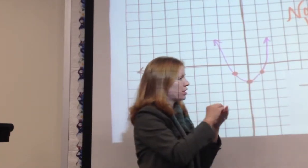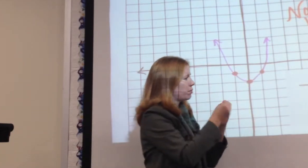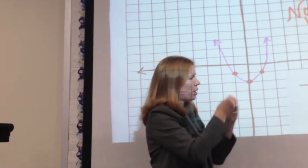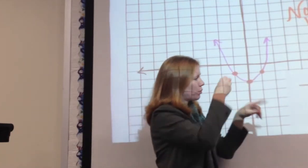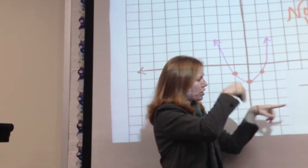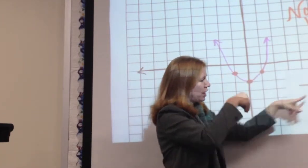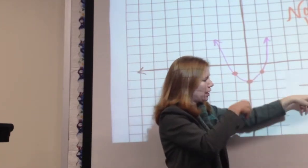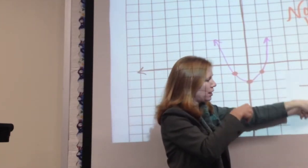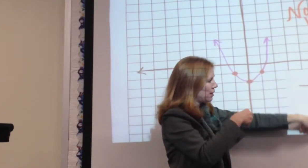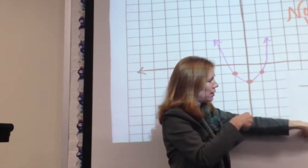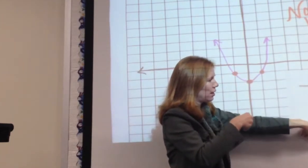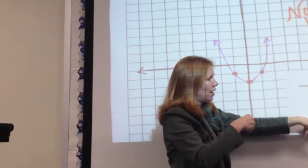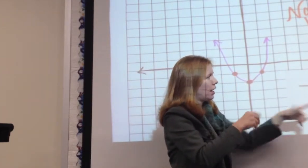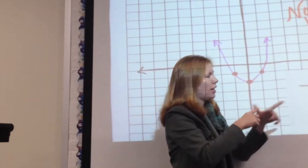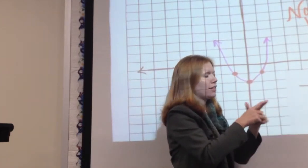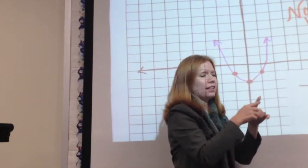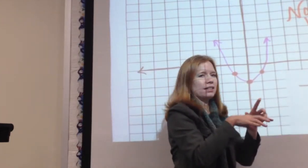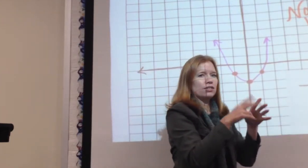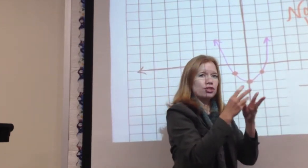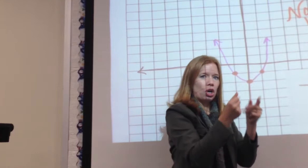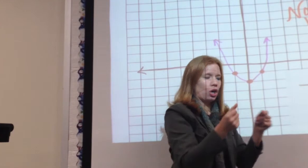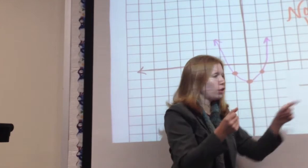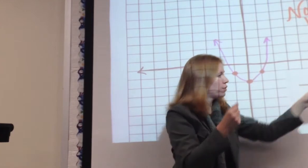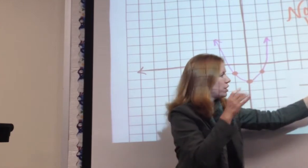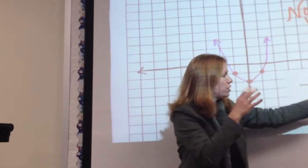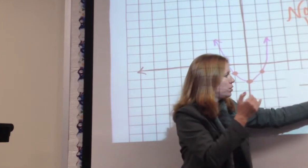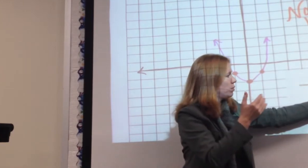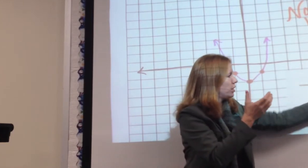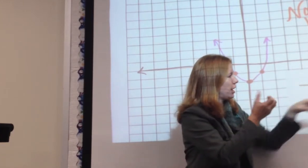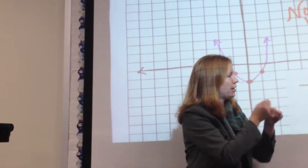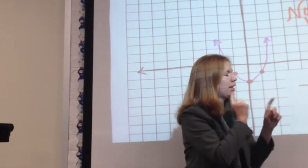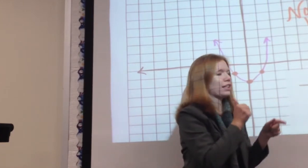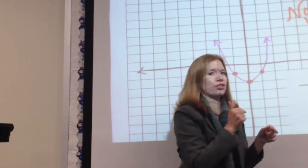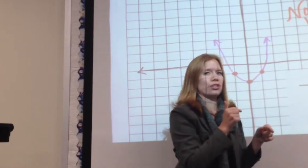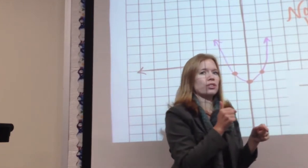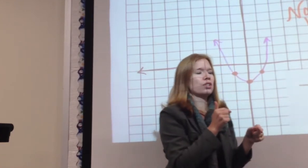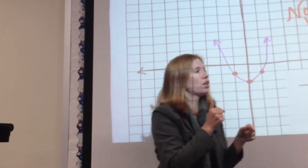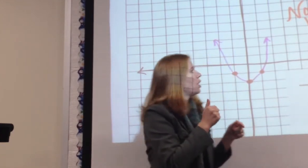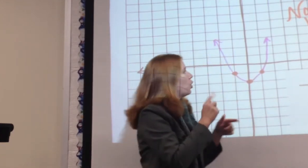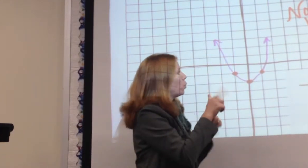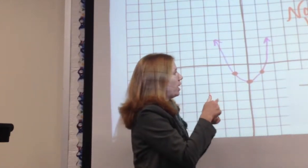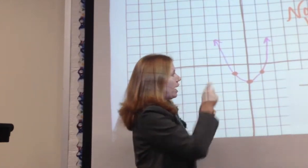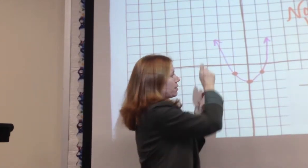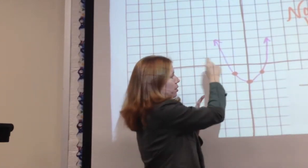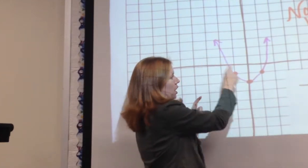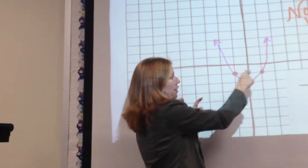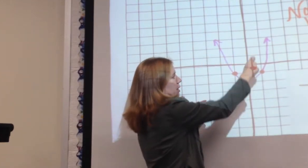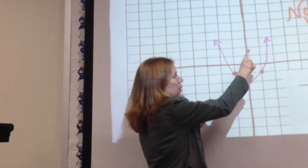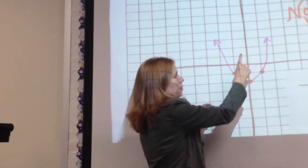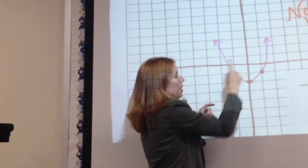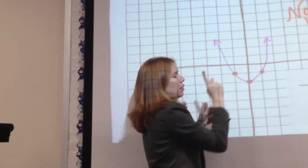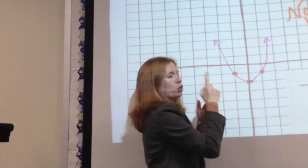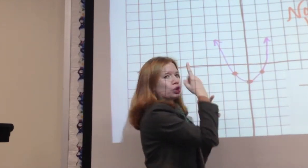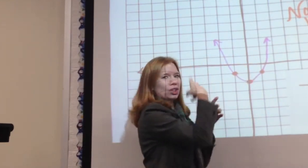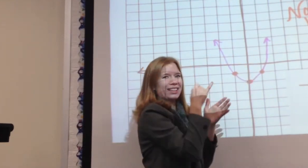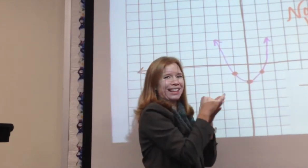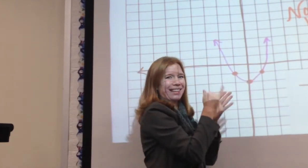some numbers in and then solve to get the answers. When I plot them, it will look like